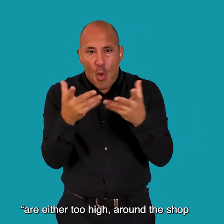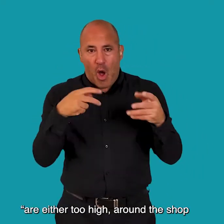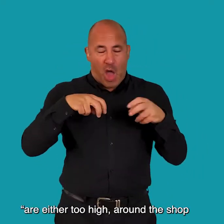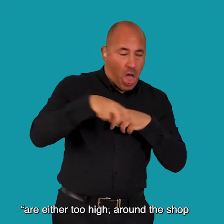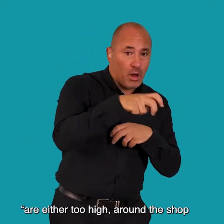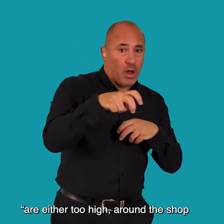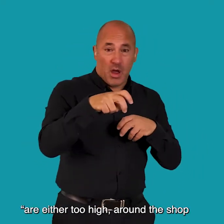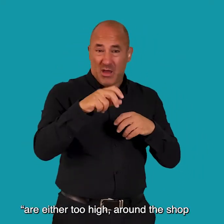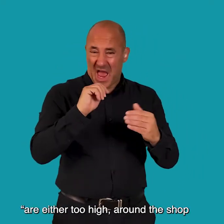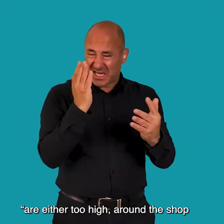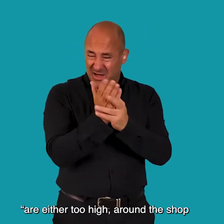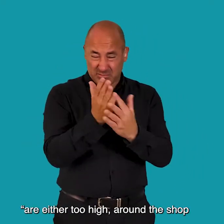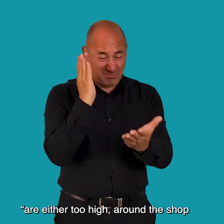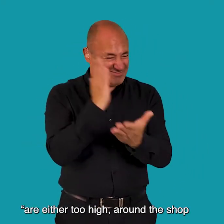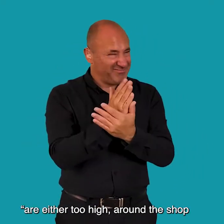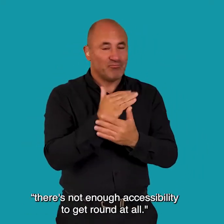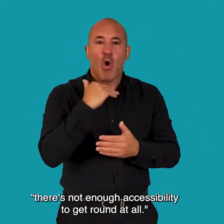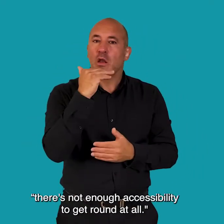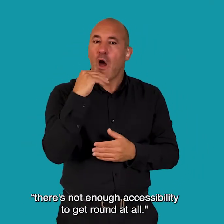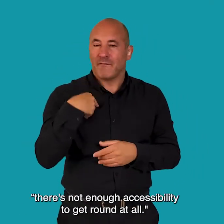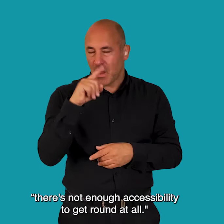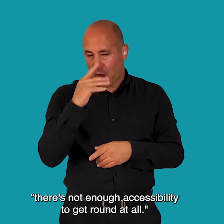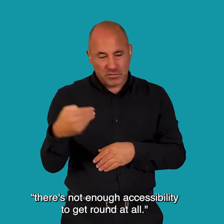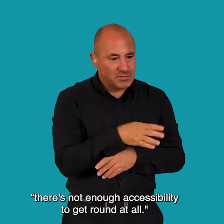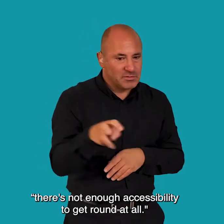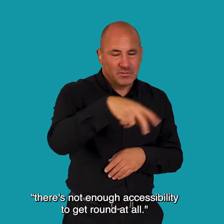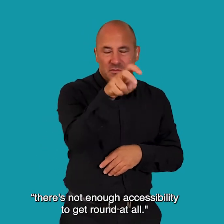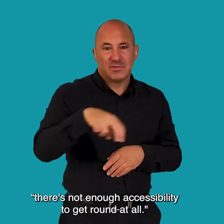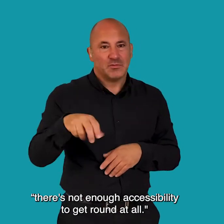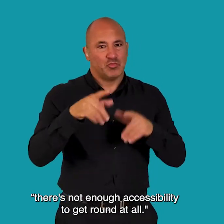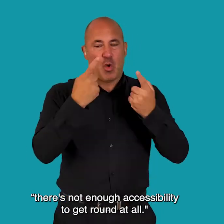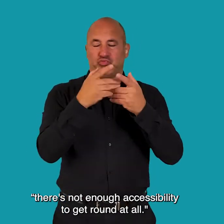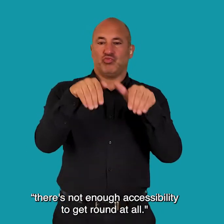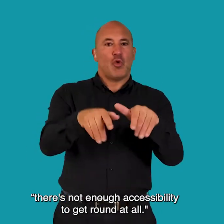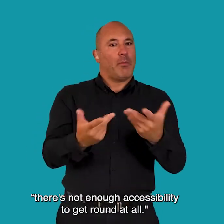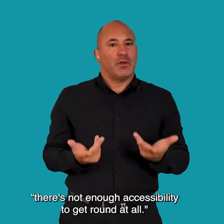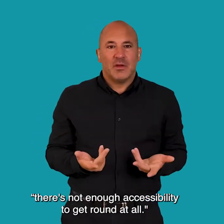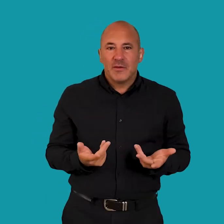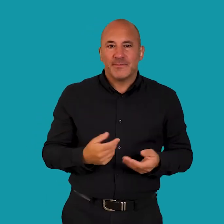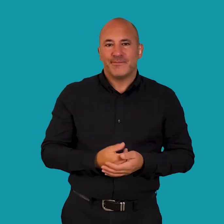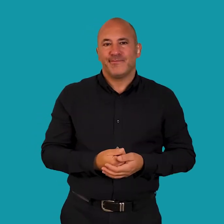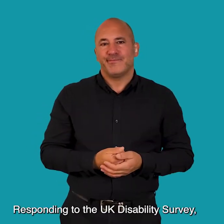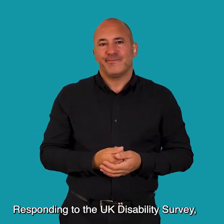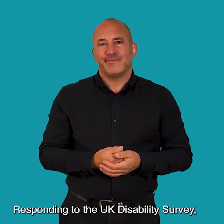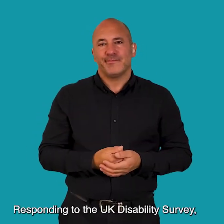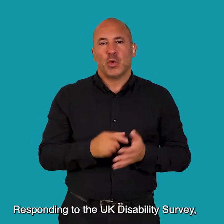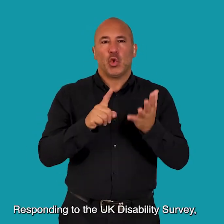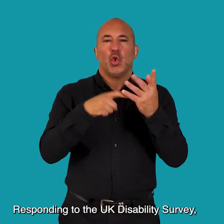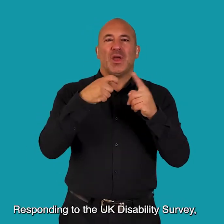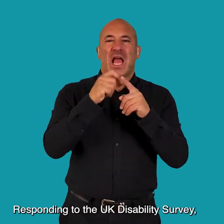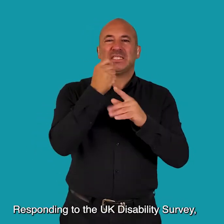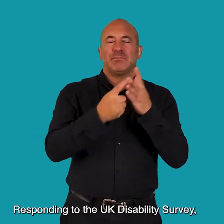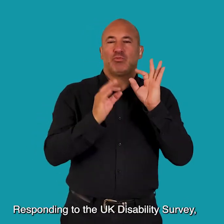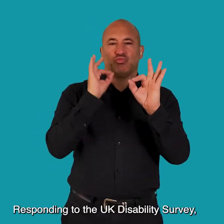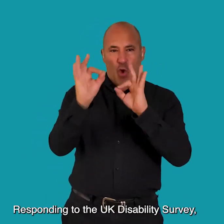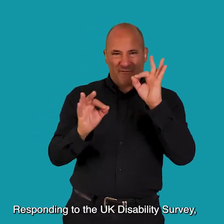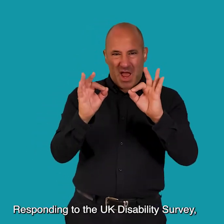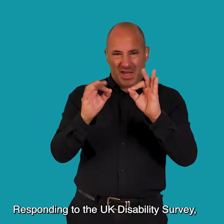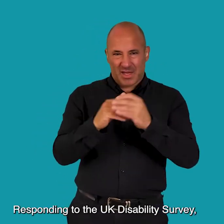either too high around the shop. There's not enough accessibility to get round at all. Responding to the UK Disability